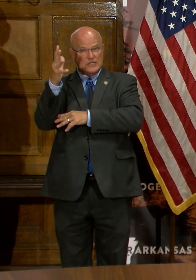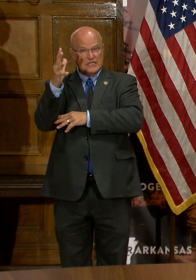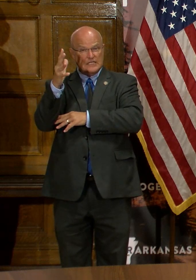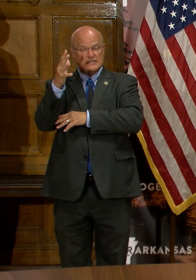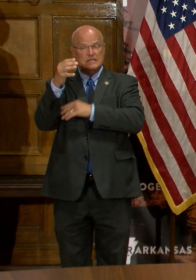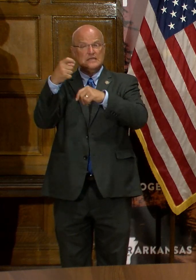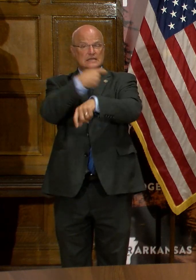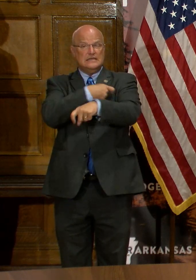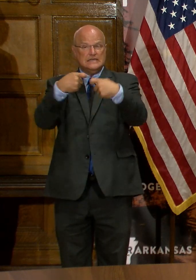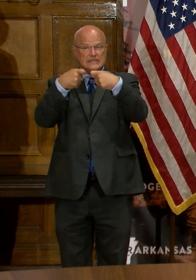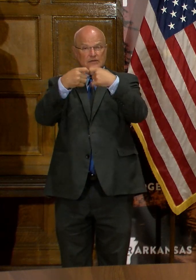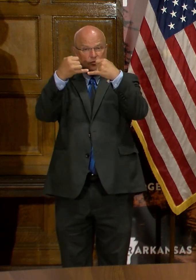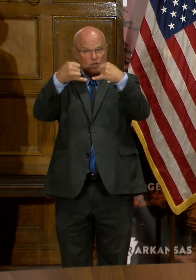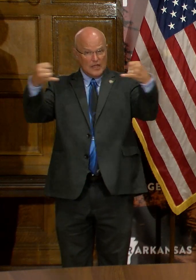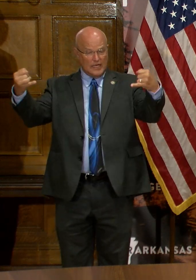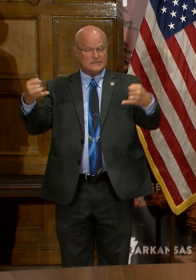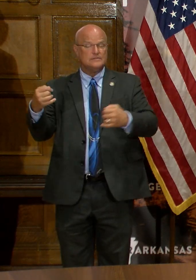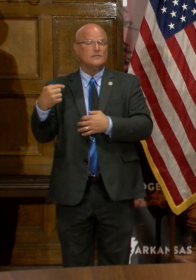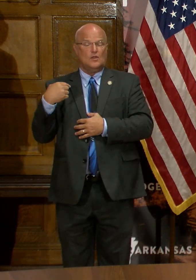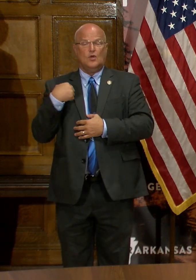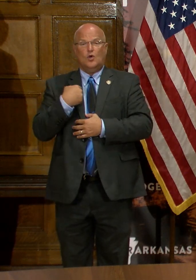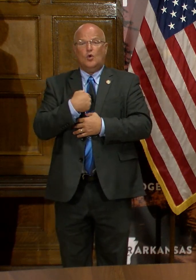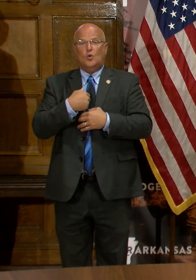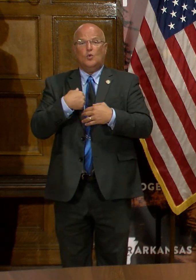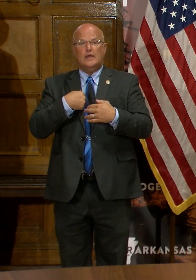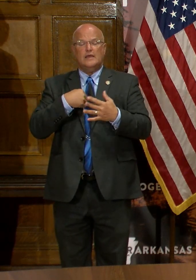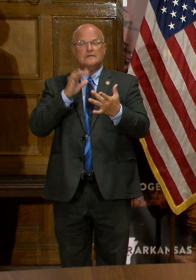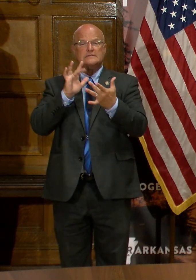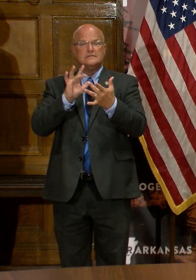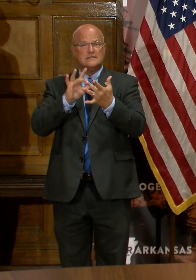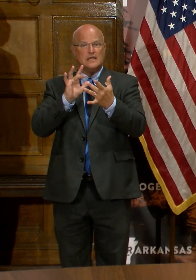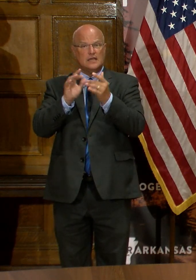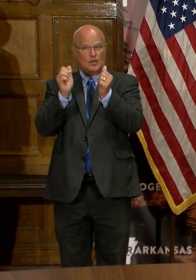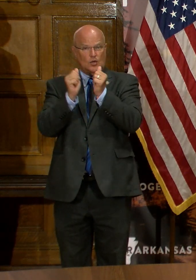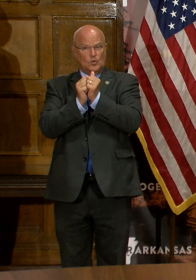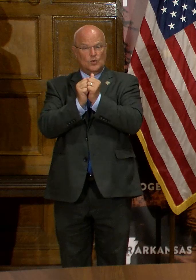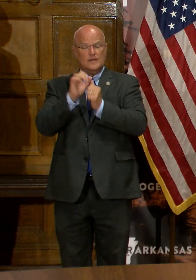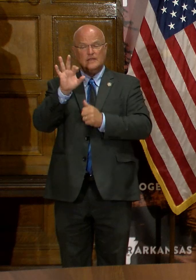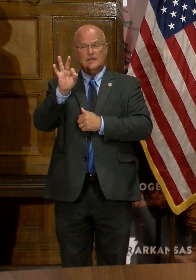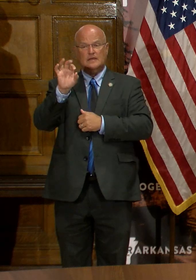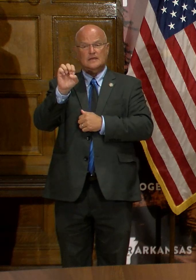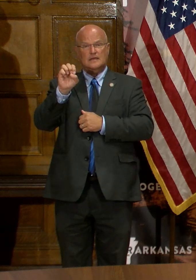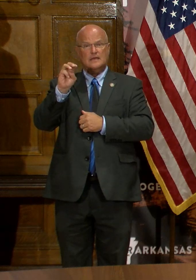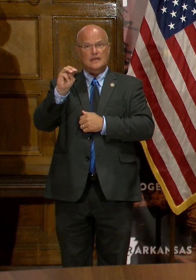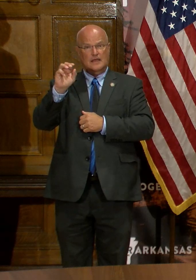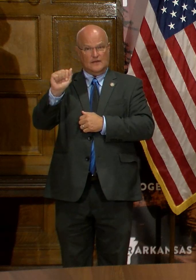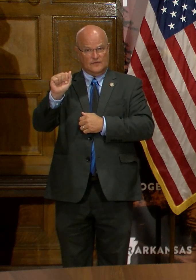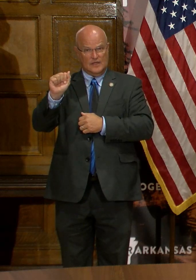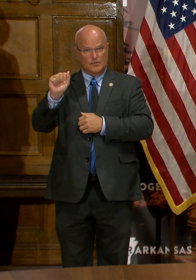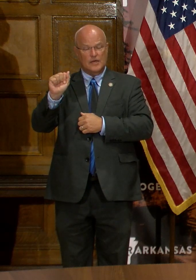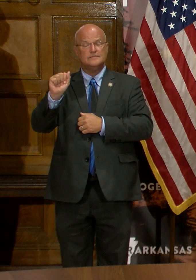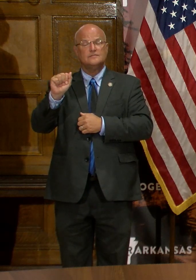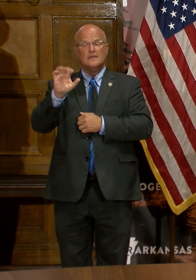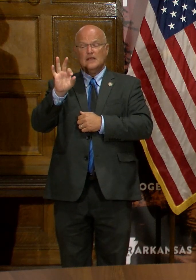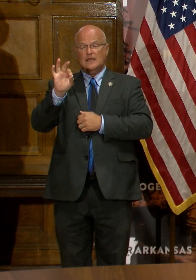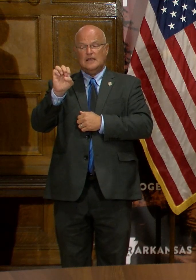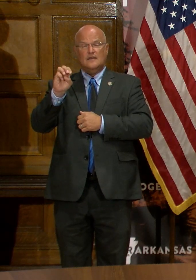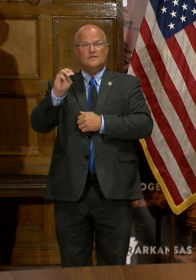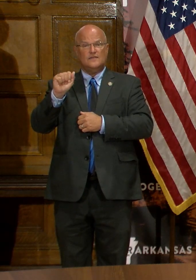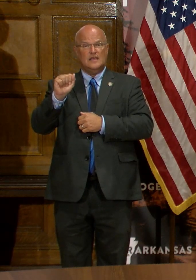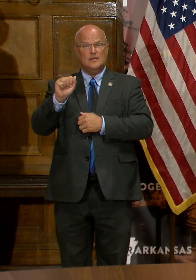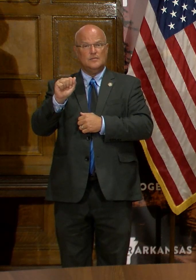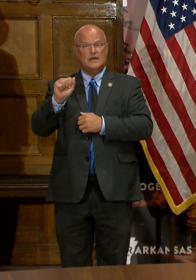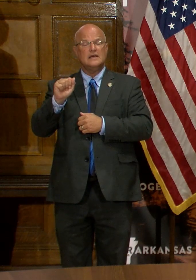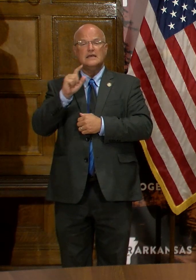power lines. We have been in constant contact with FEMA. FEMA is bringing up an